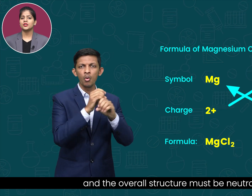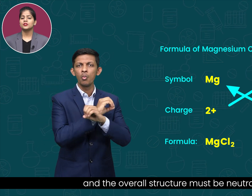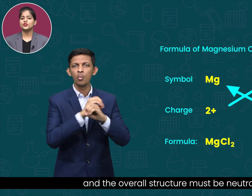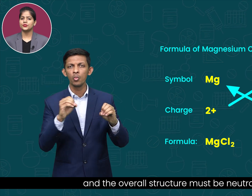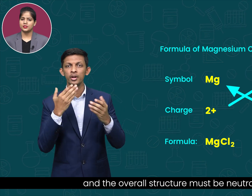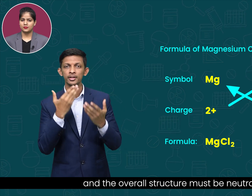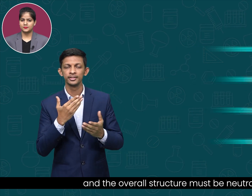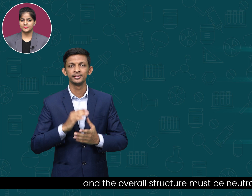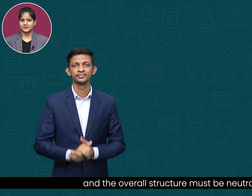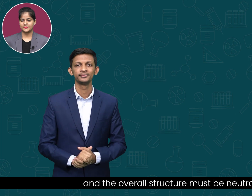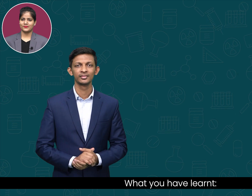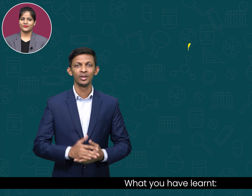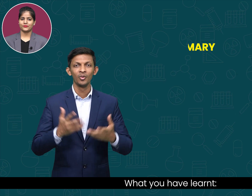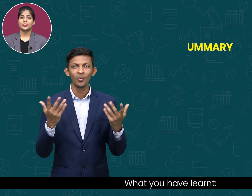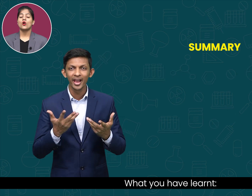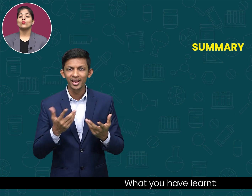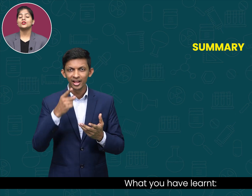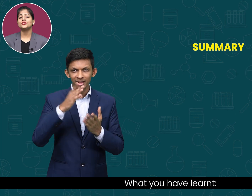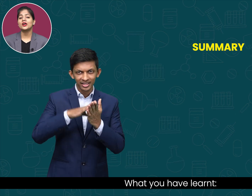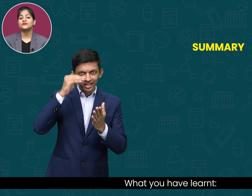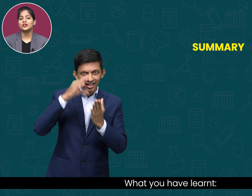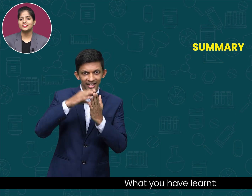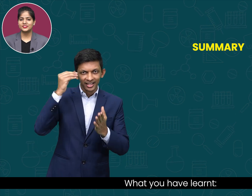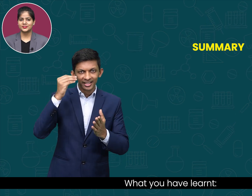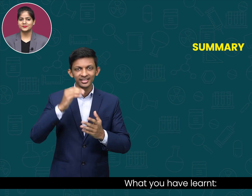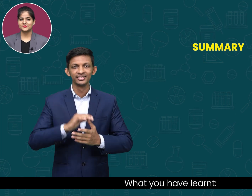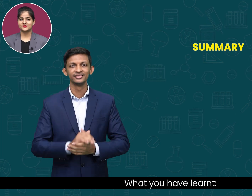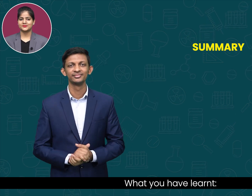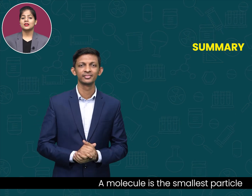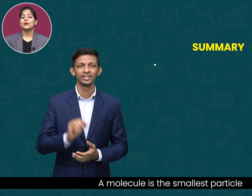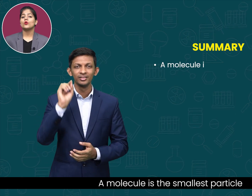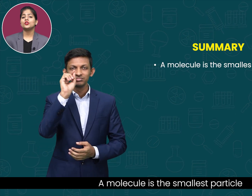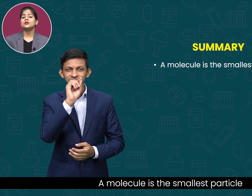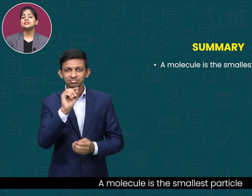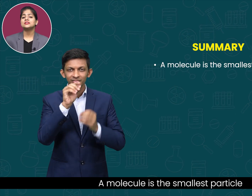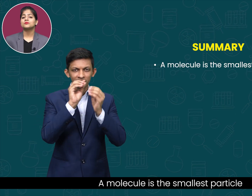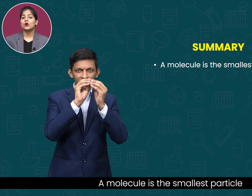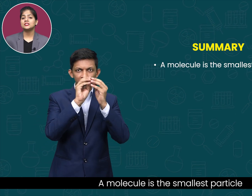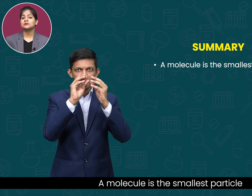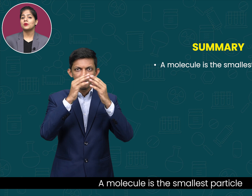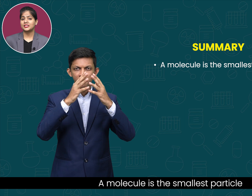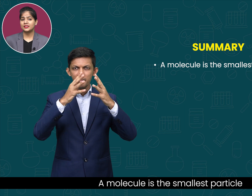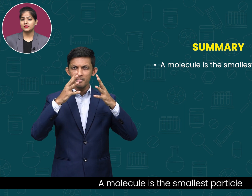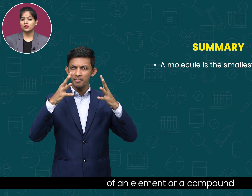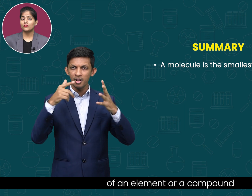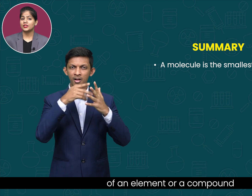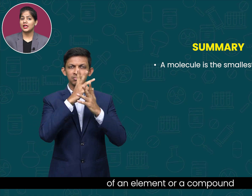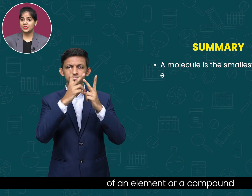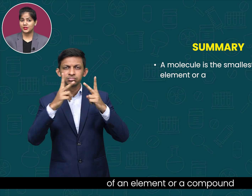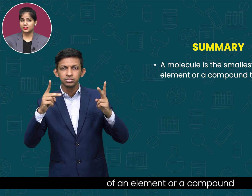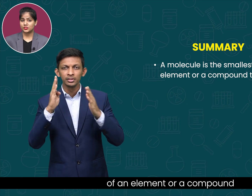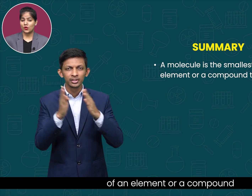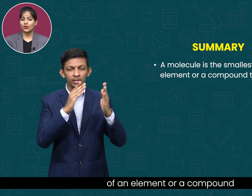must be neutral. What you have learnt? A molecule is the smallest particle of